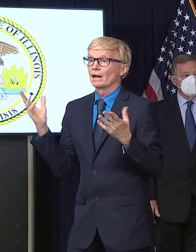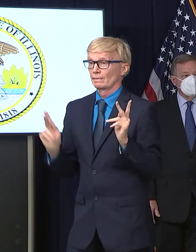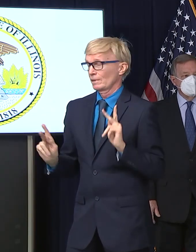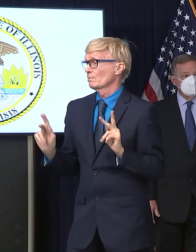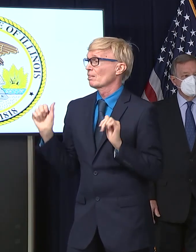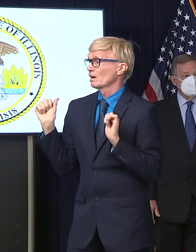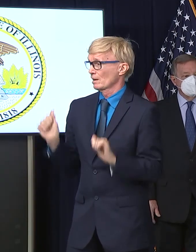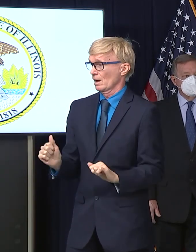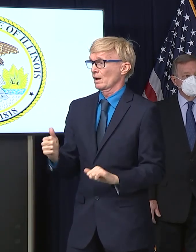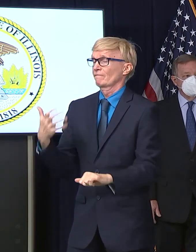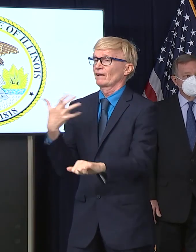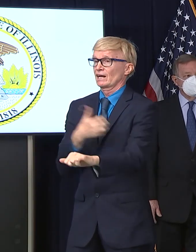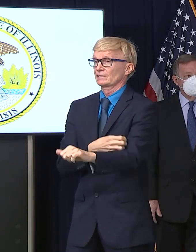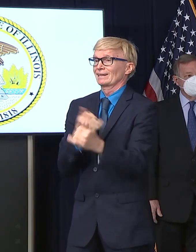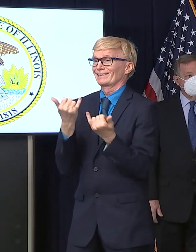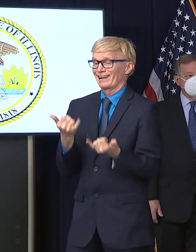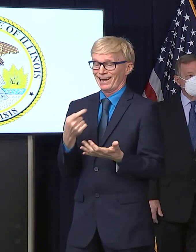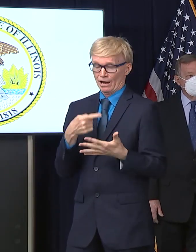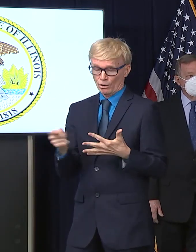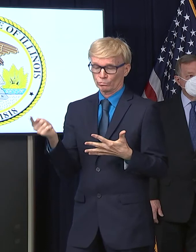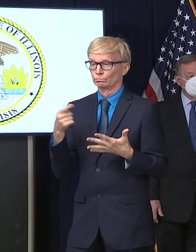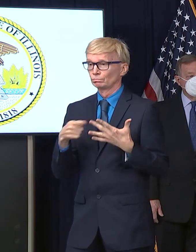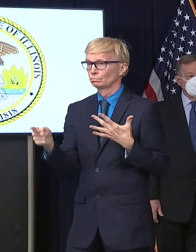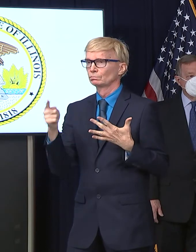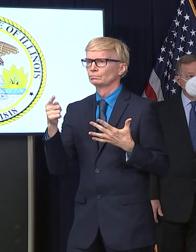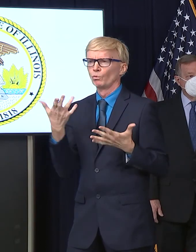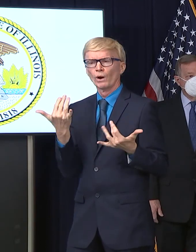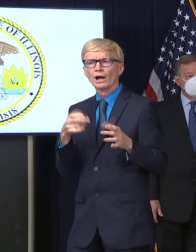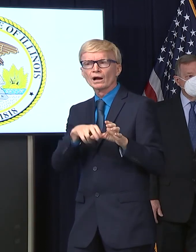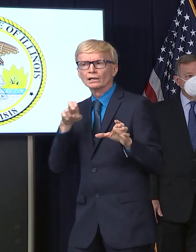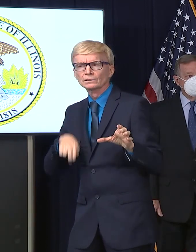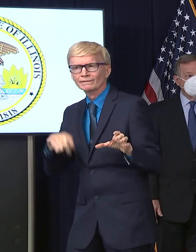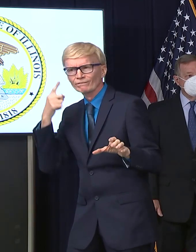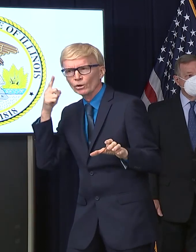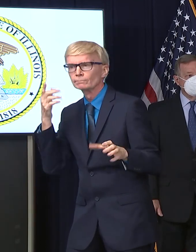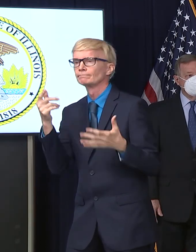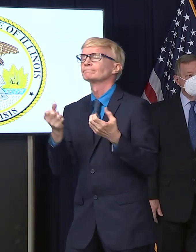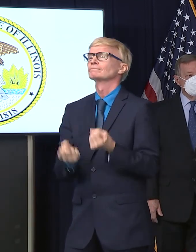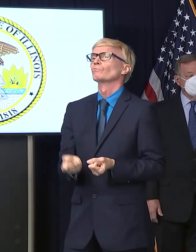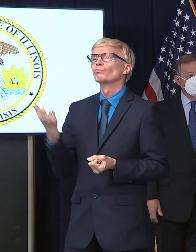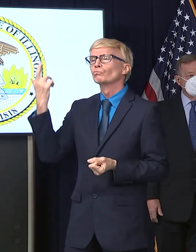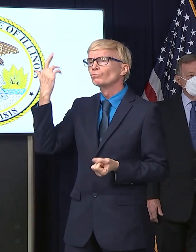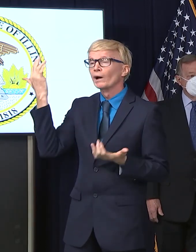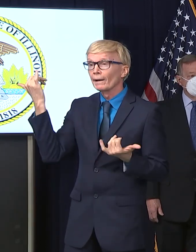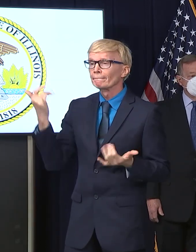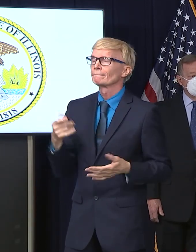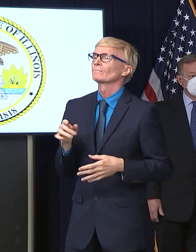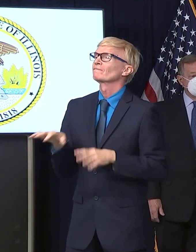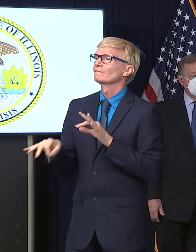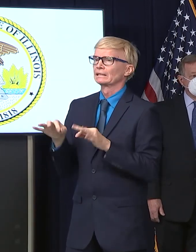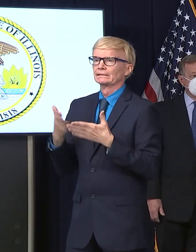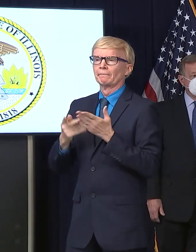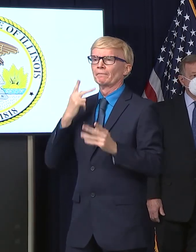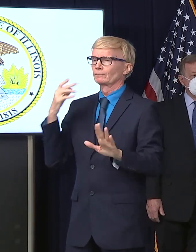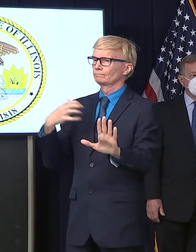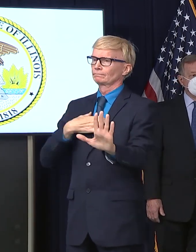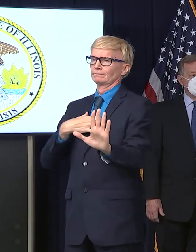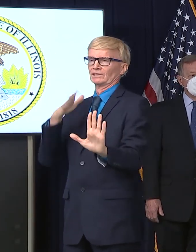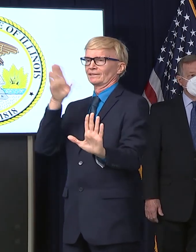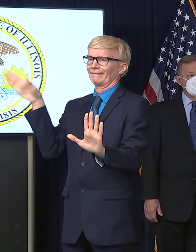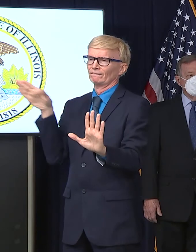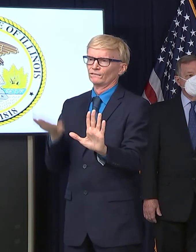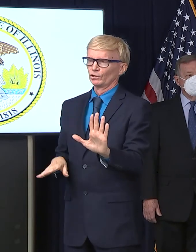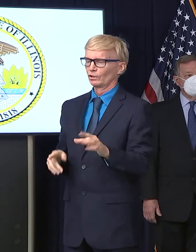get the vaccine now, how many people were hesitant, and for what reasons, and the number of people who choose that they will never get a vaccine. That's